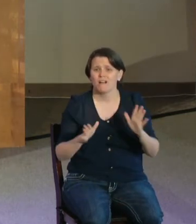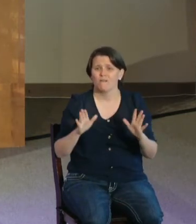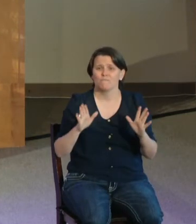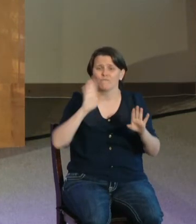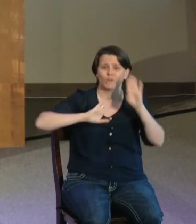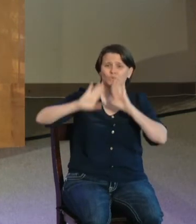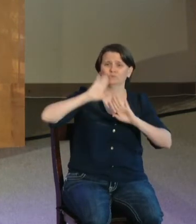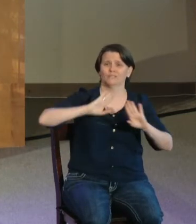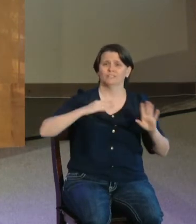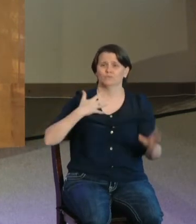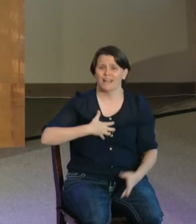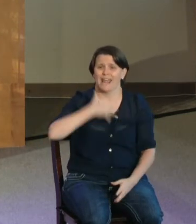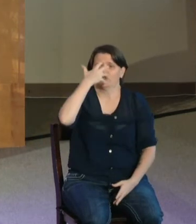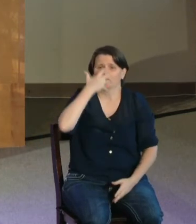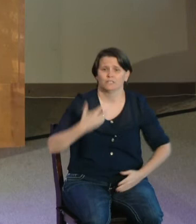embarrassed.